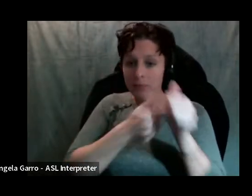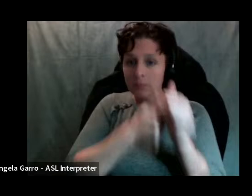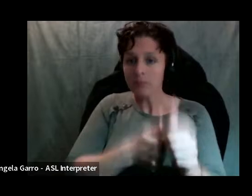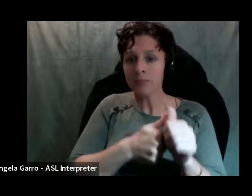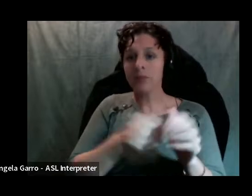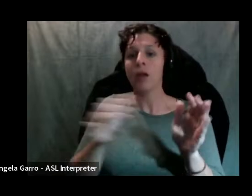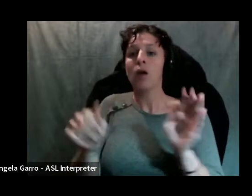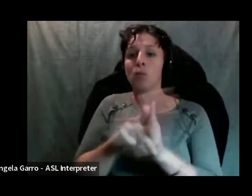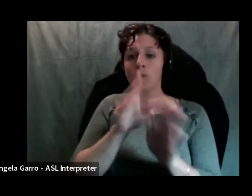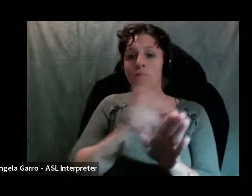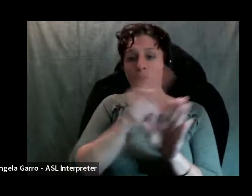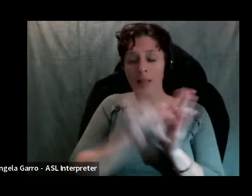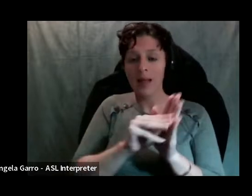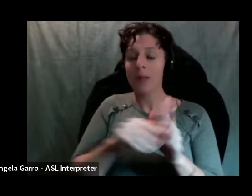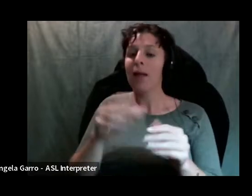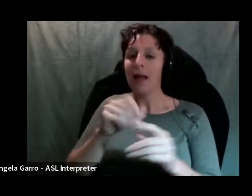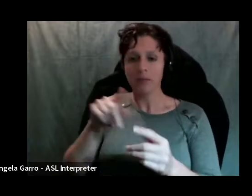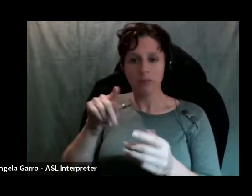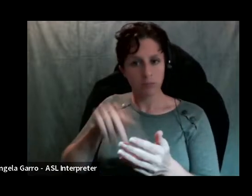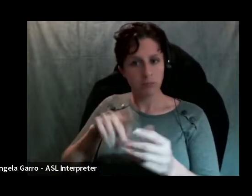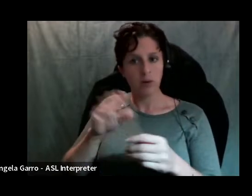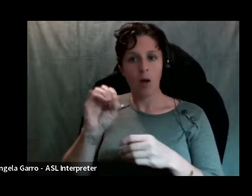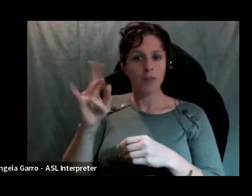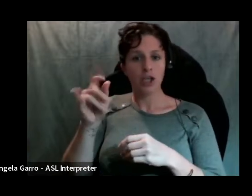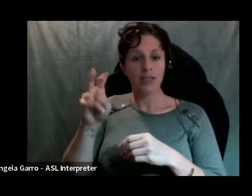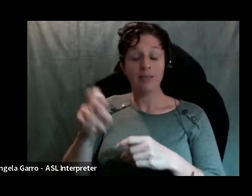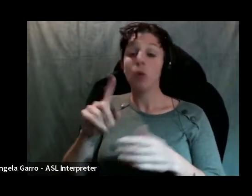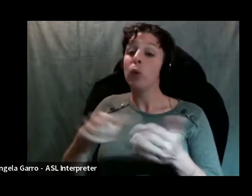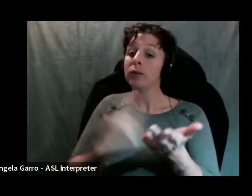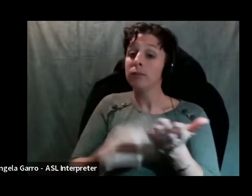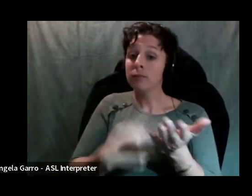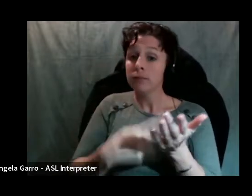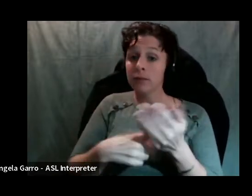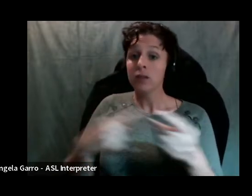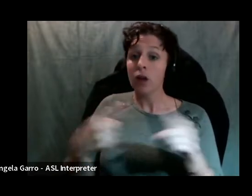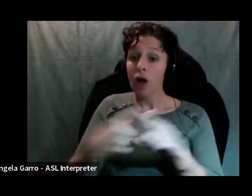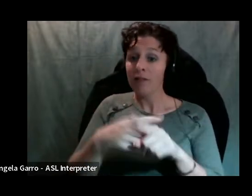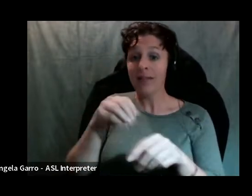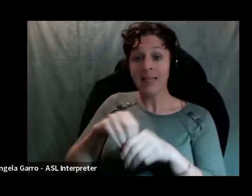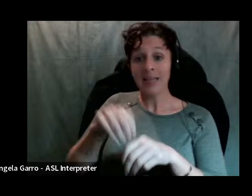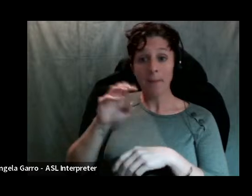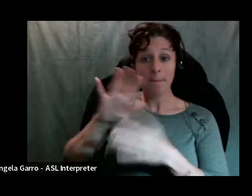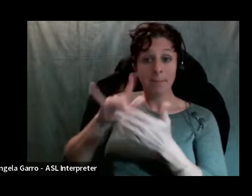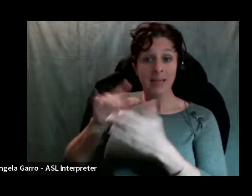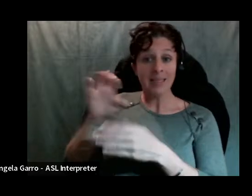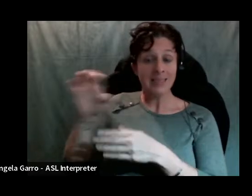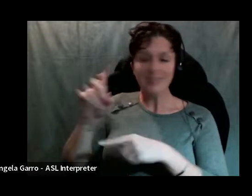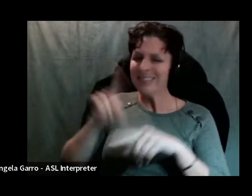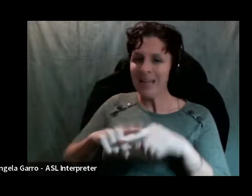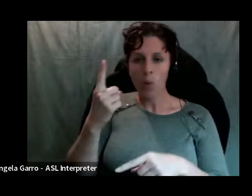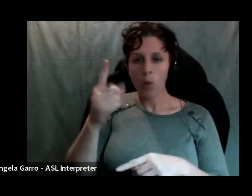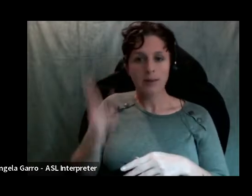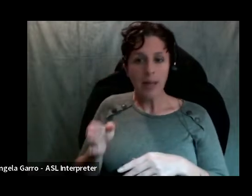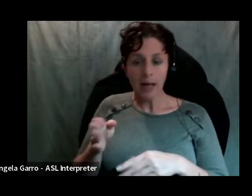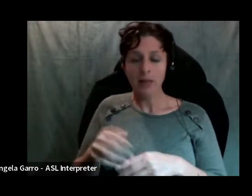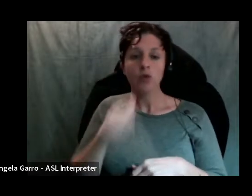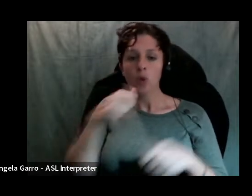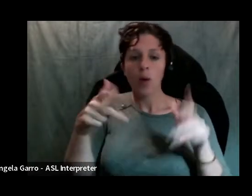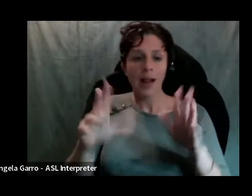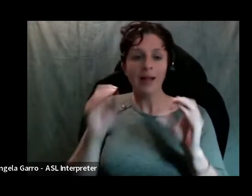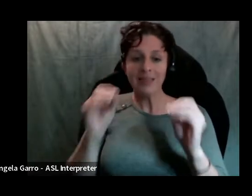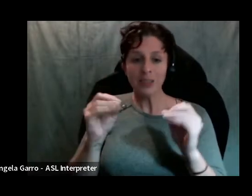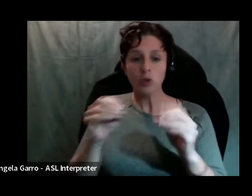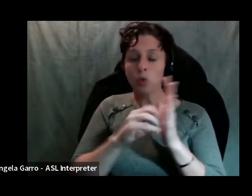remain objective. When teachers discuss the conflict in the Middle East, it cannot be one-sided. Do not allow teachers or students to